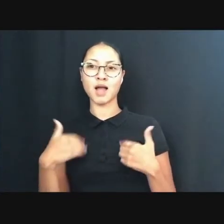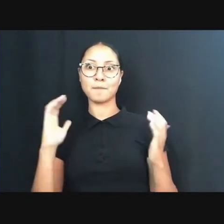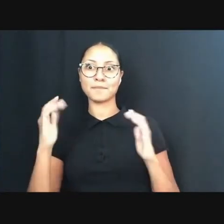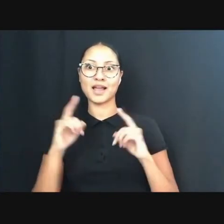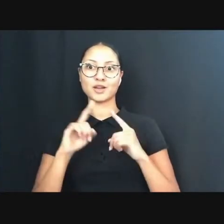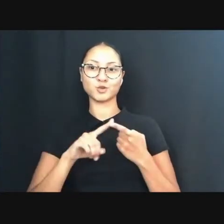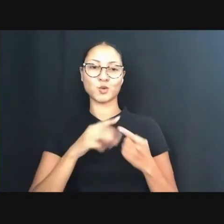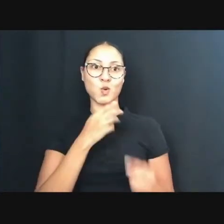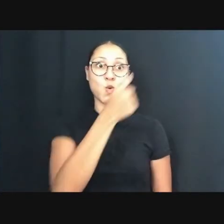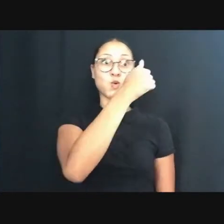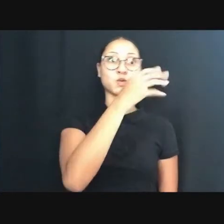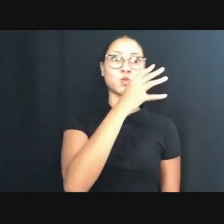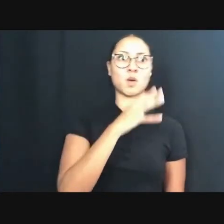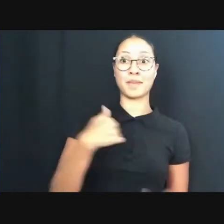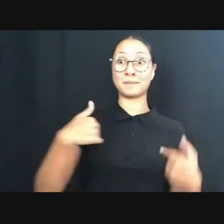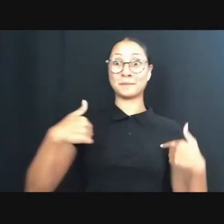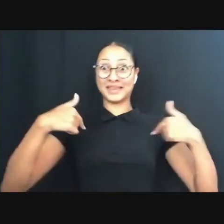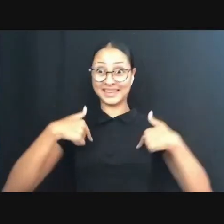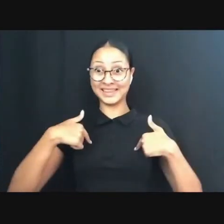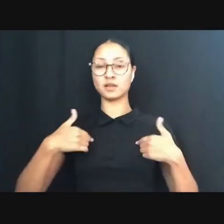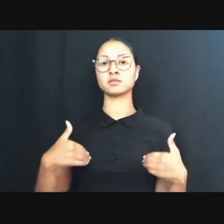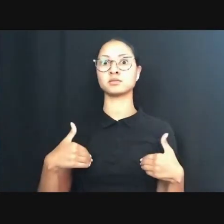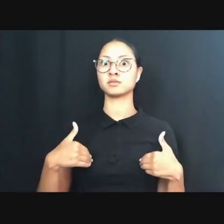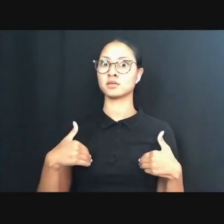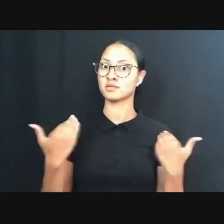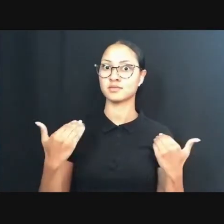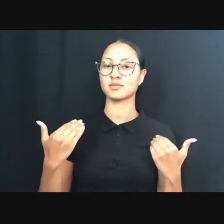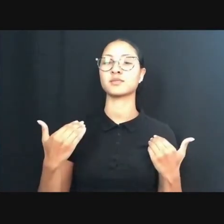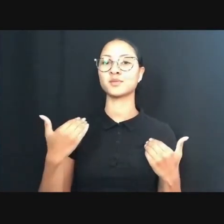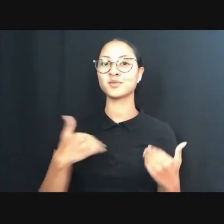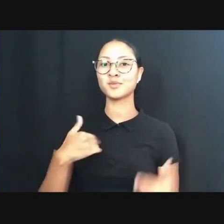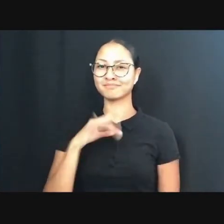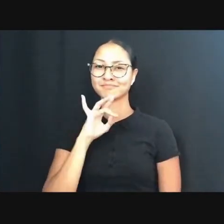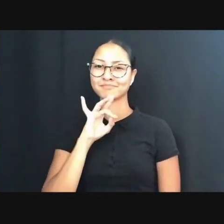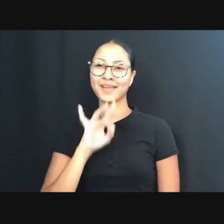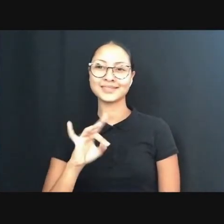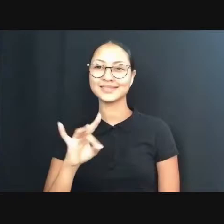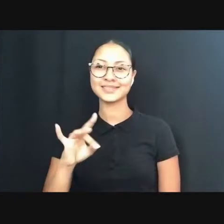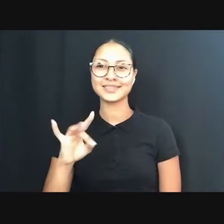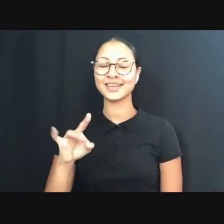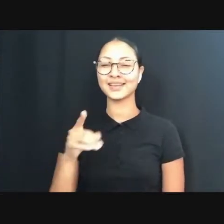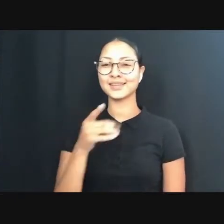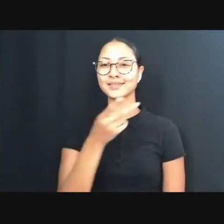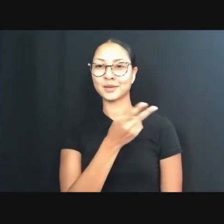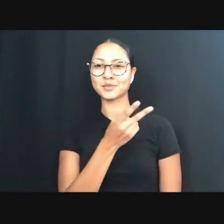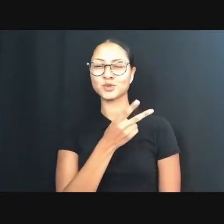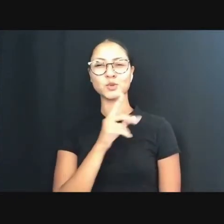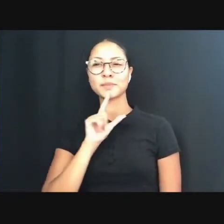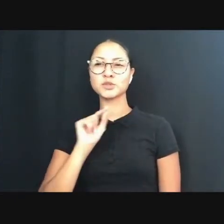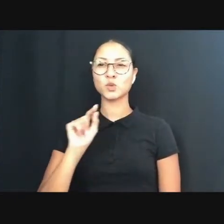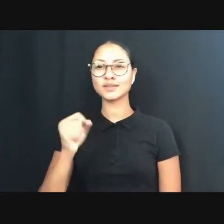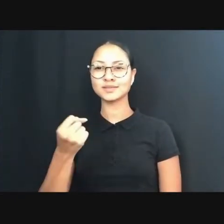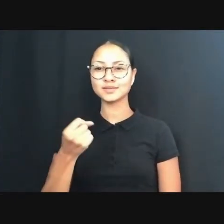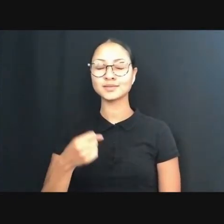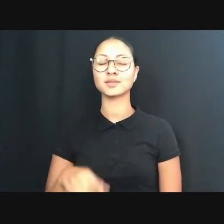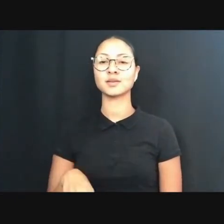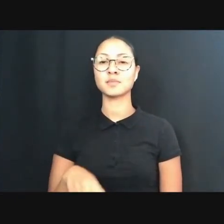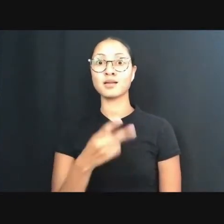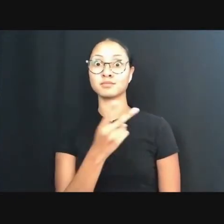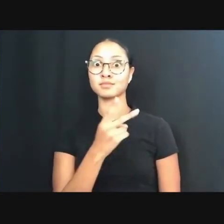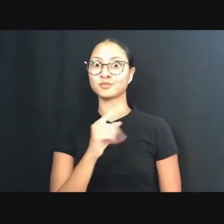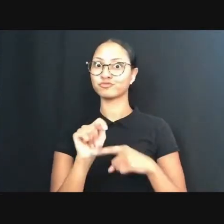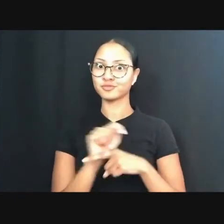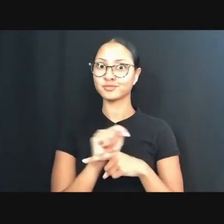Like, I was 18, you know, they were probably like 20 something, but they were the dancers that were training me. And then